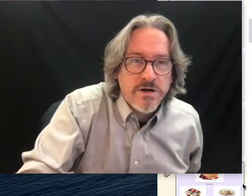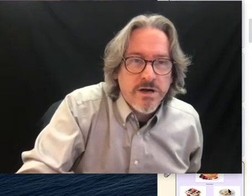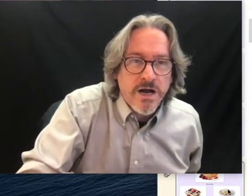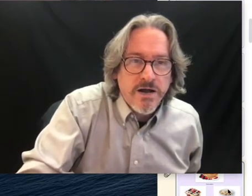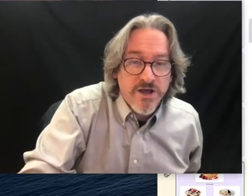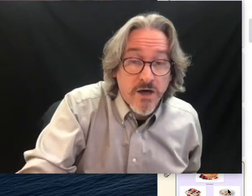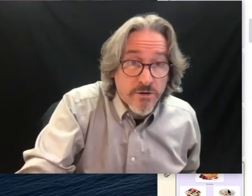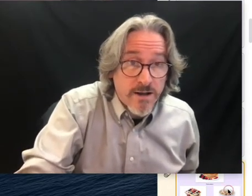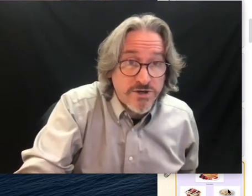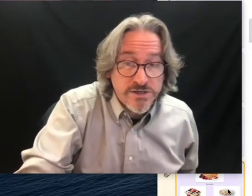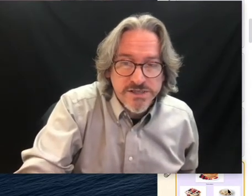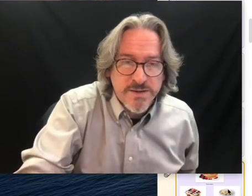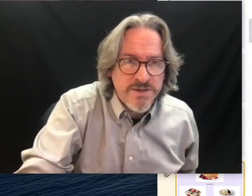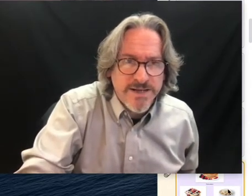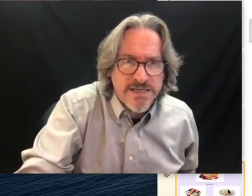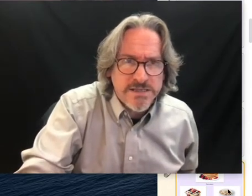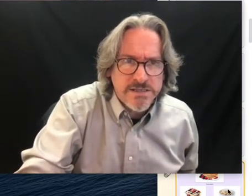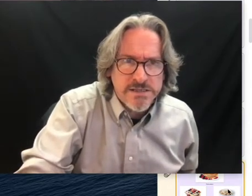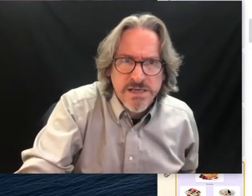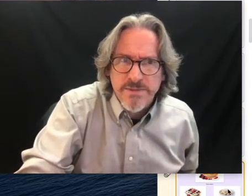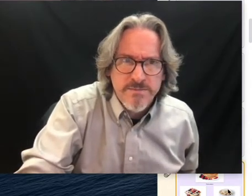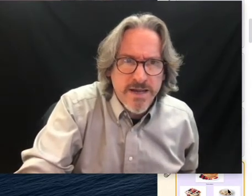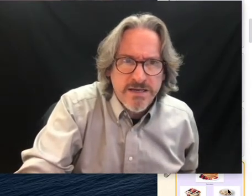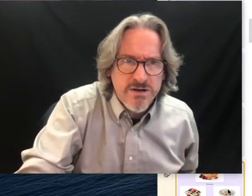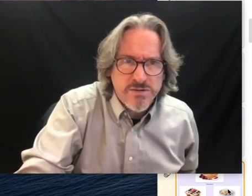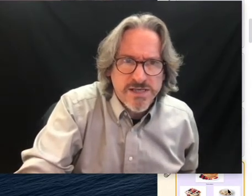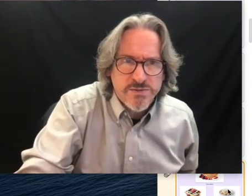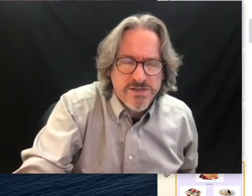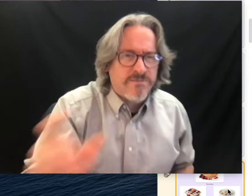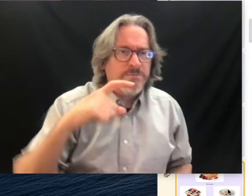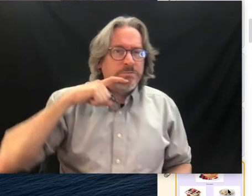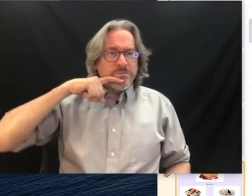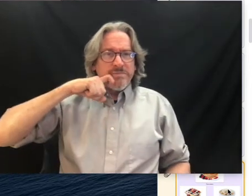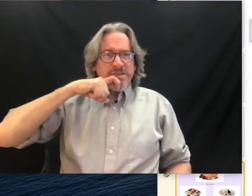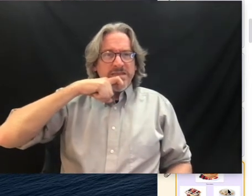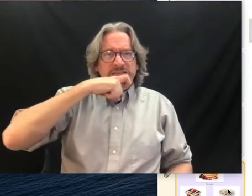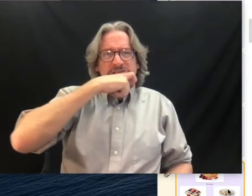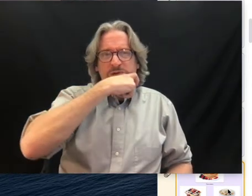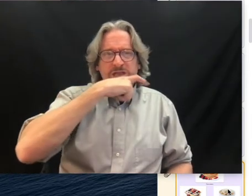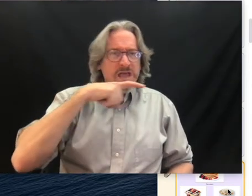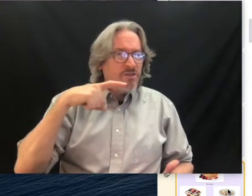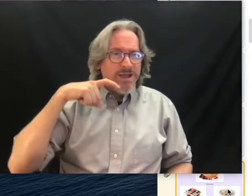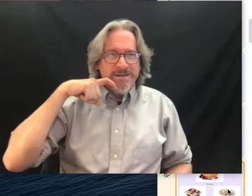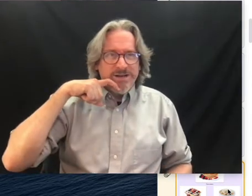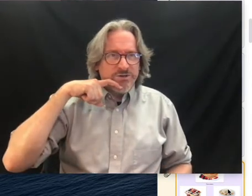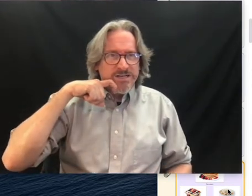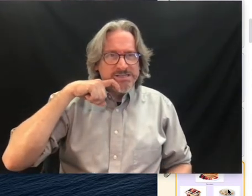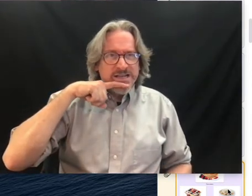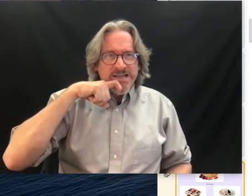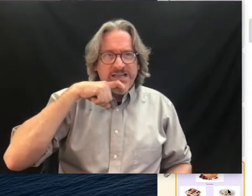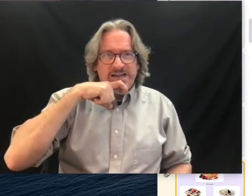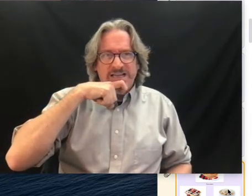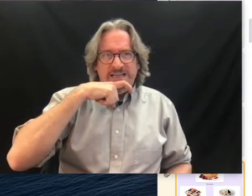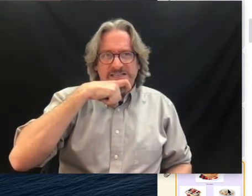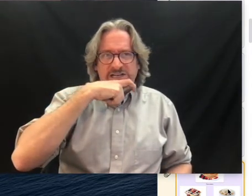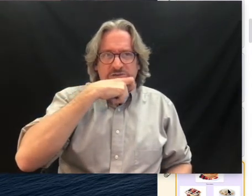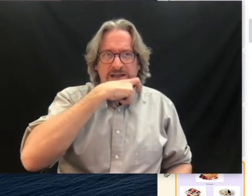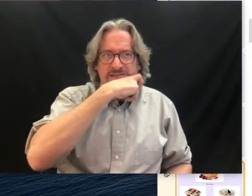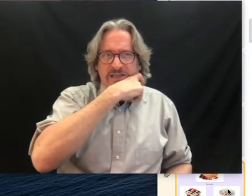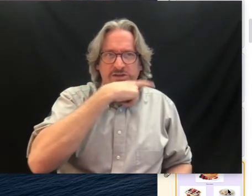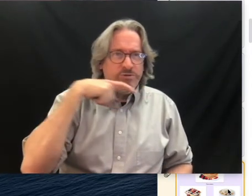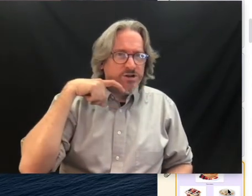for the other options. Some of them make sense. Some of them make no sense whatsoever. This one, the way I picture it is, it's